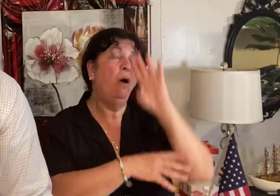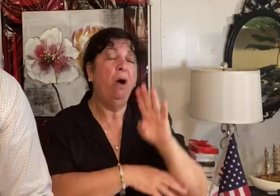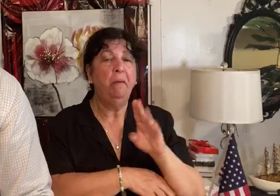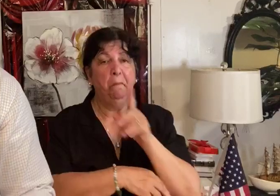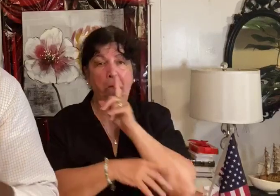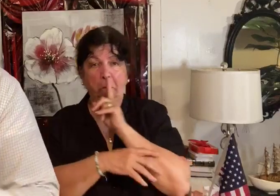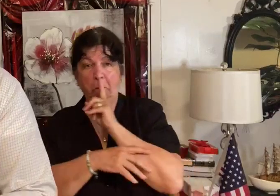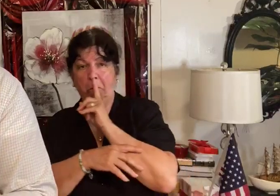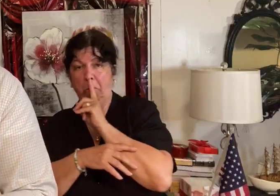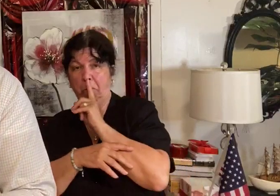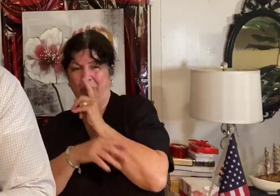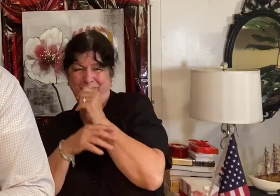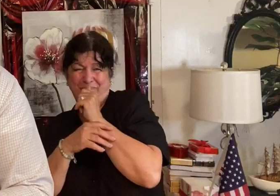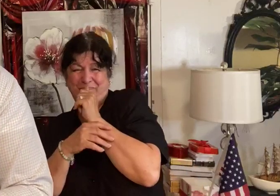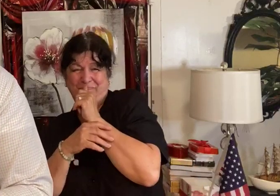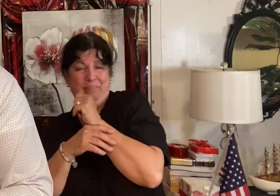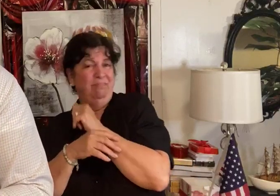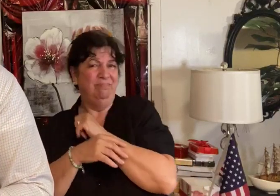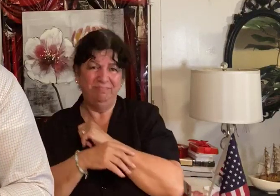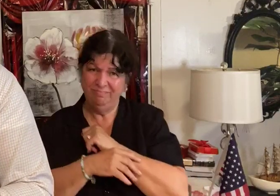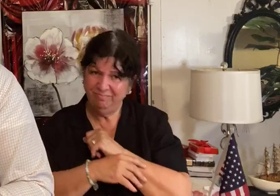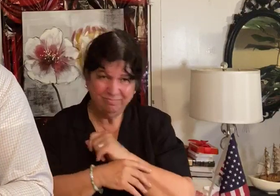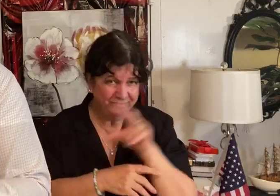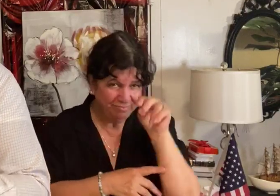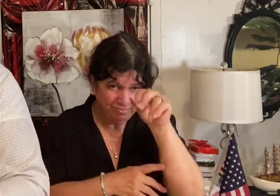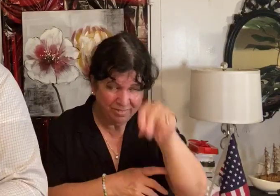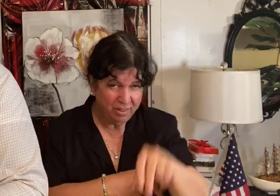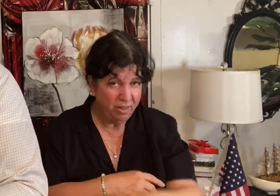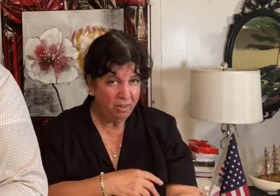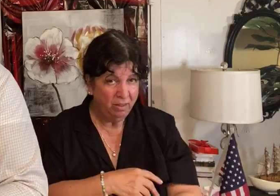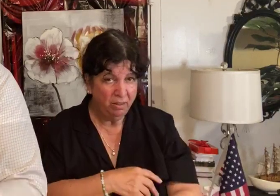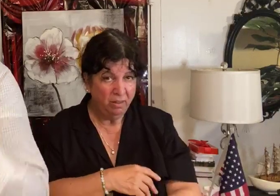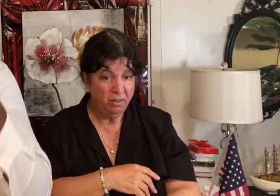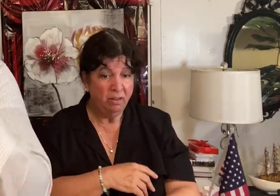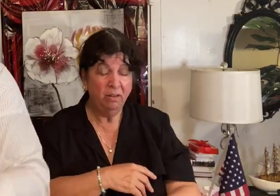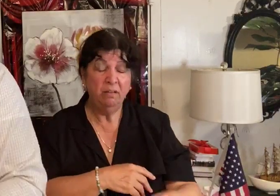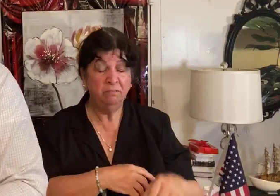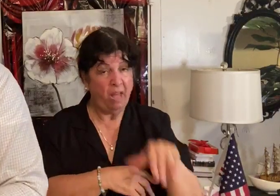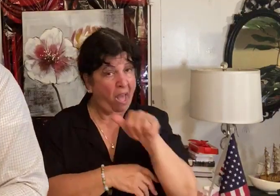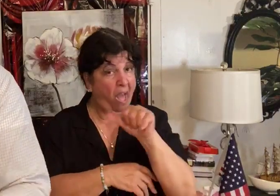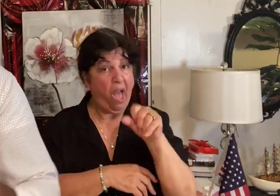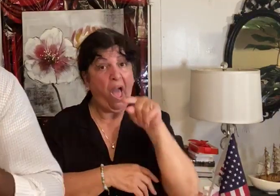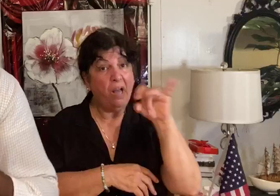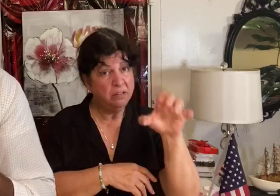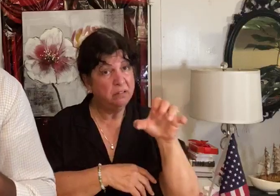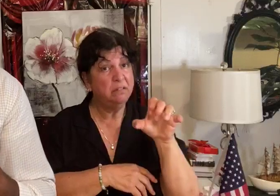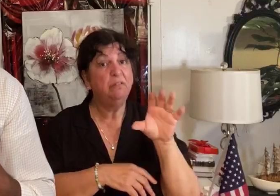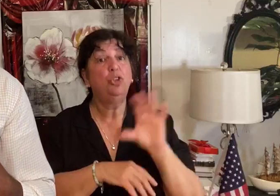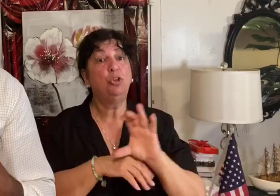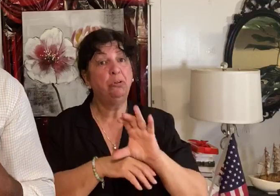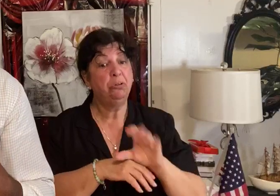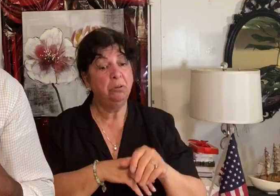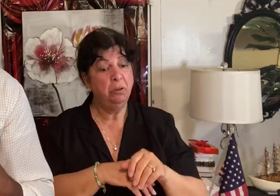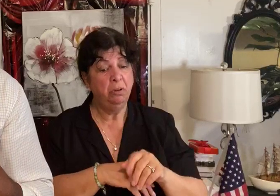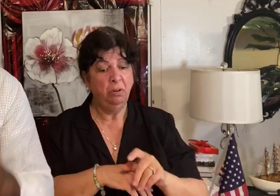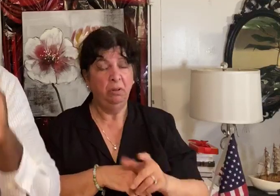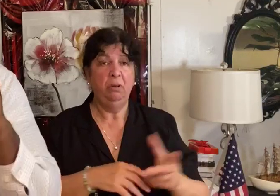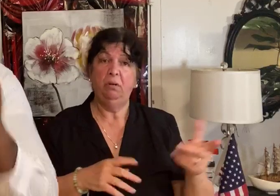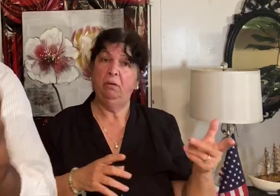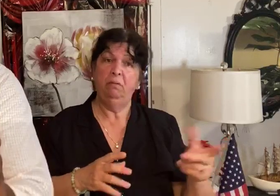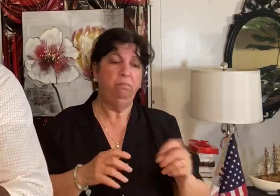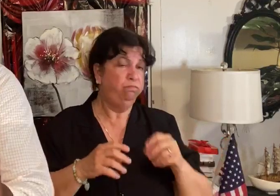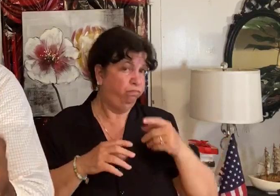vacuum. That's not what these people did. If they didn't do it and it was working for them, why do I want to do something